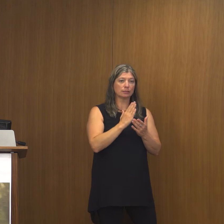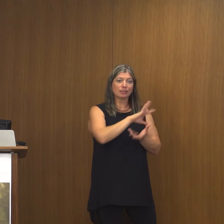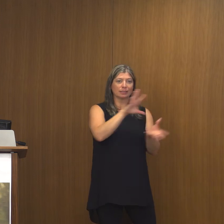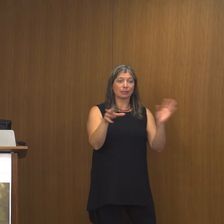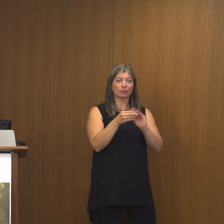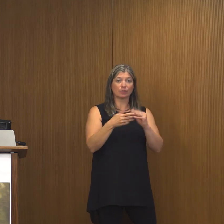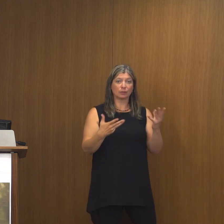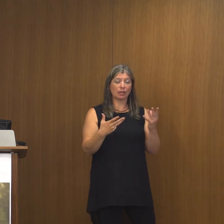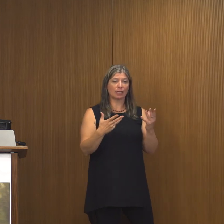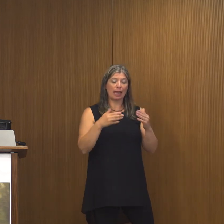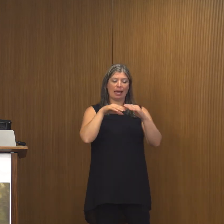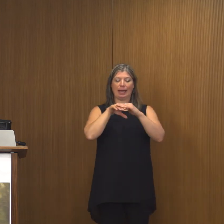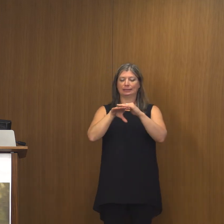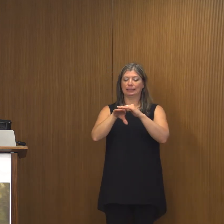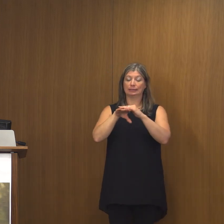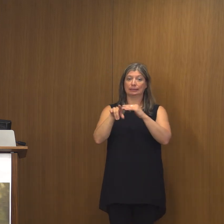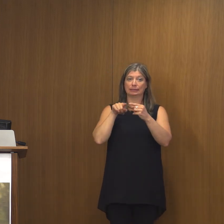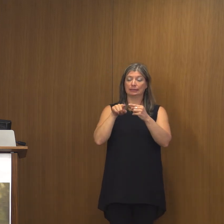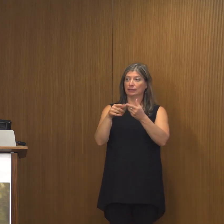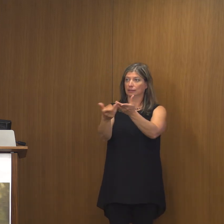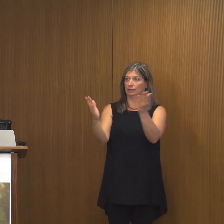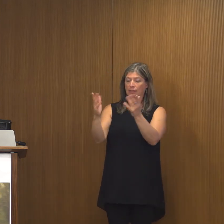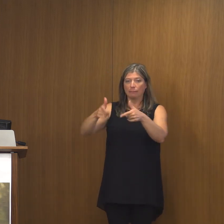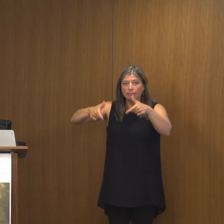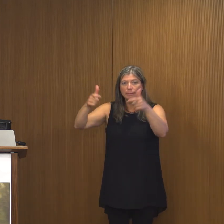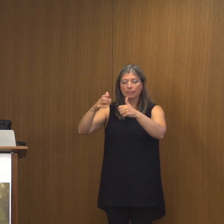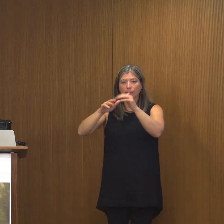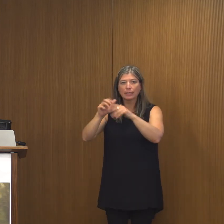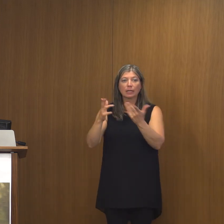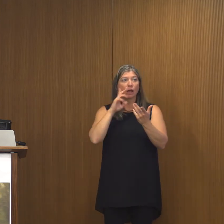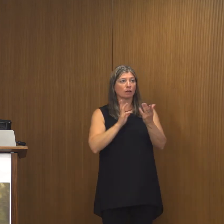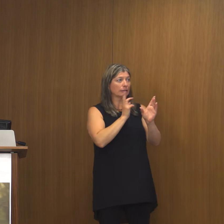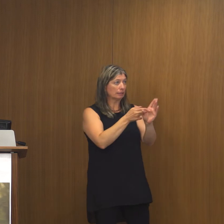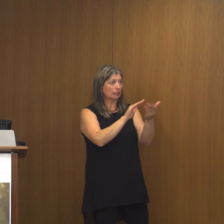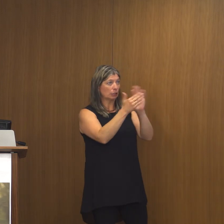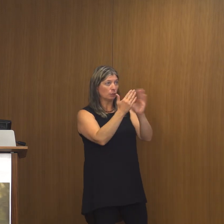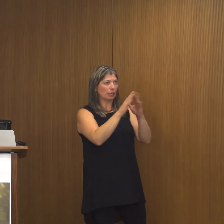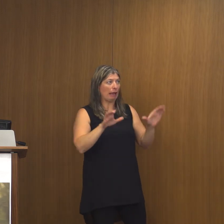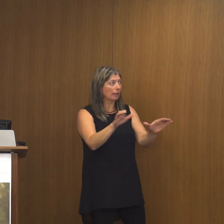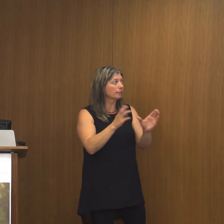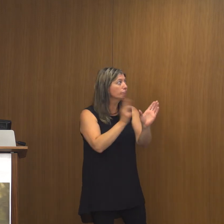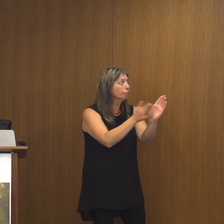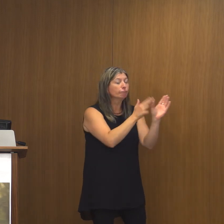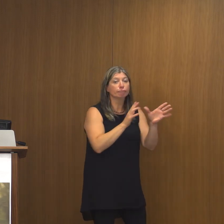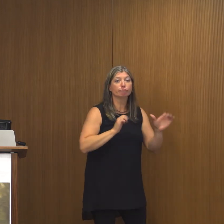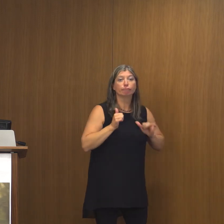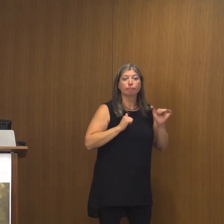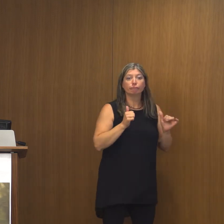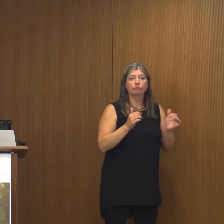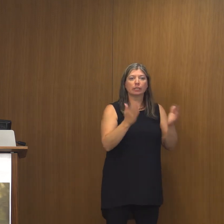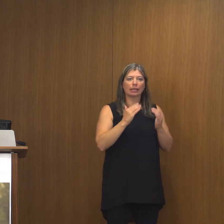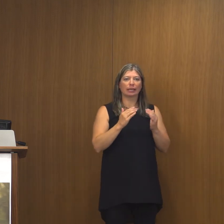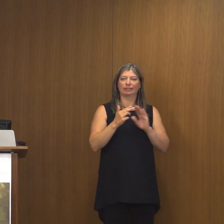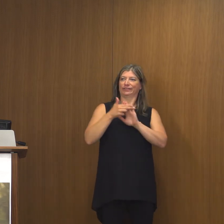to physical spaces and to information, opportunities to participate in the community and active living, reduce social